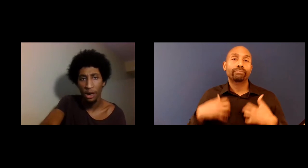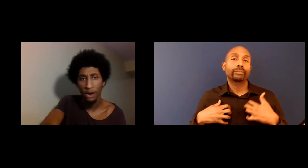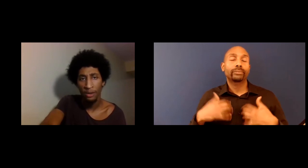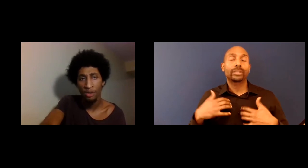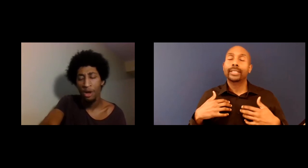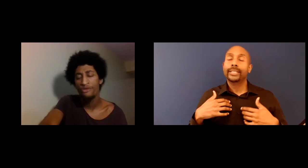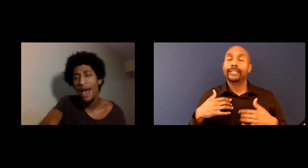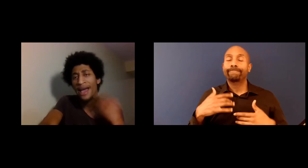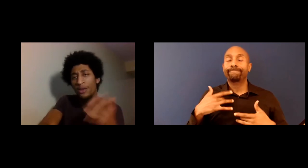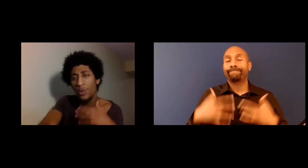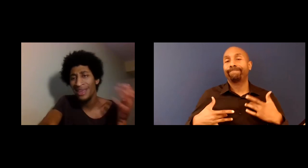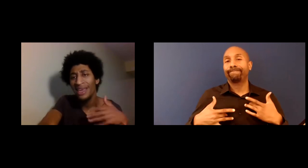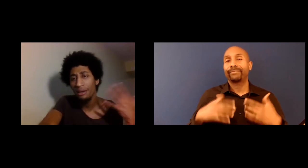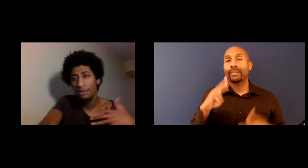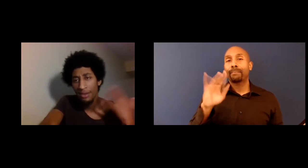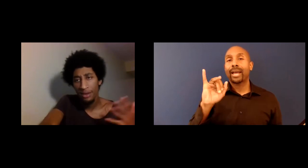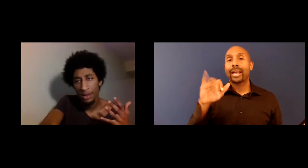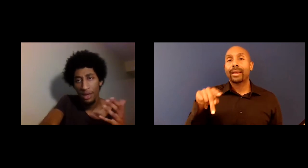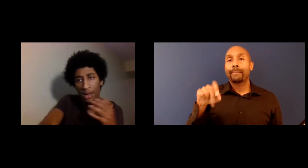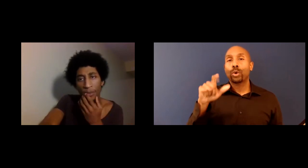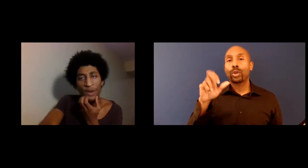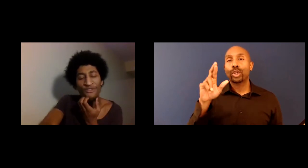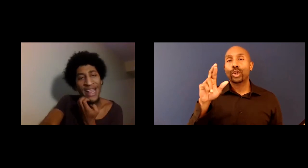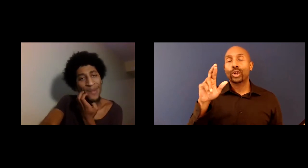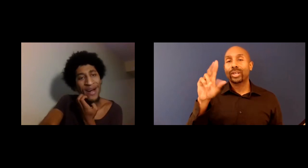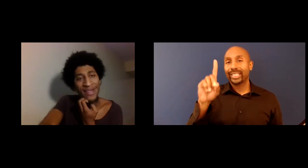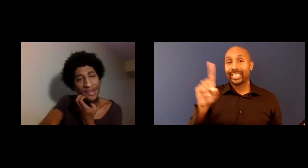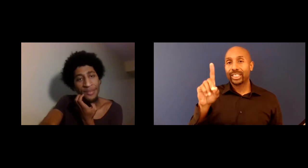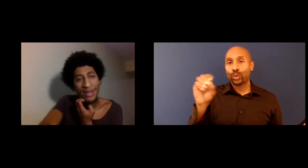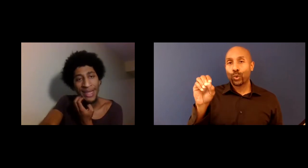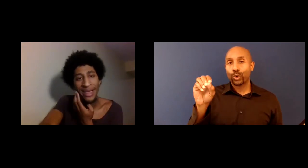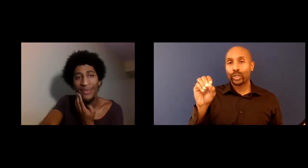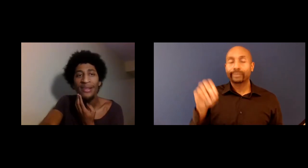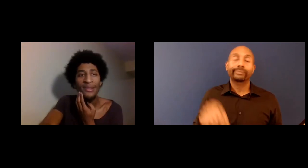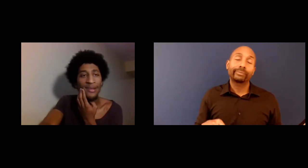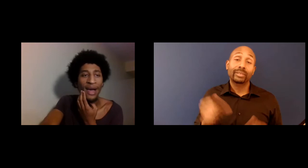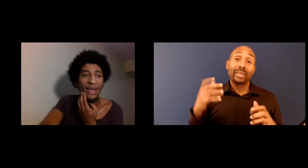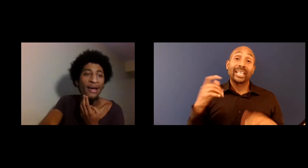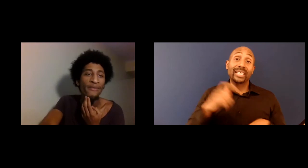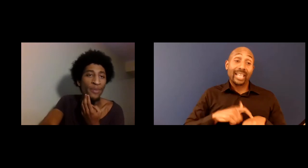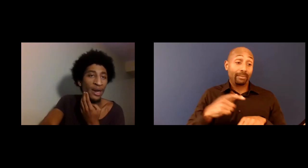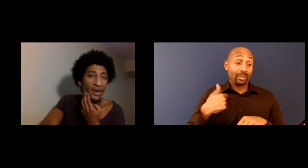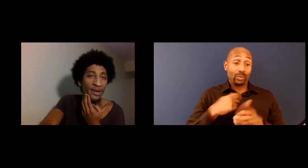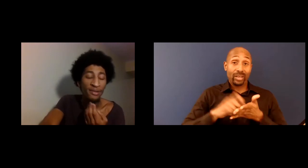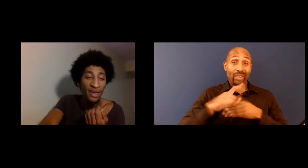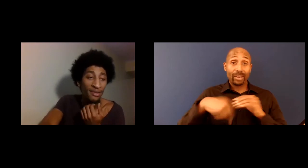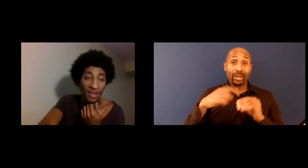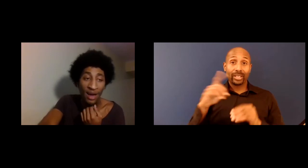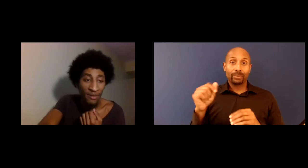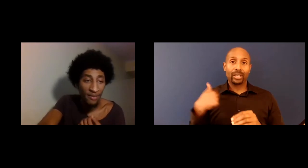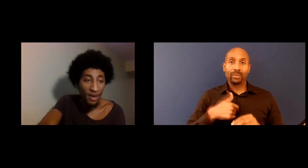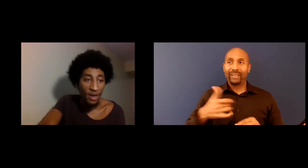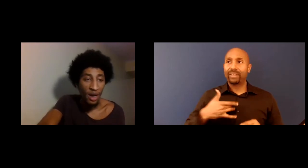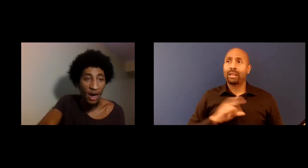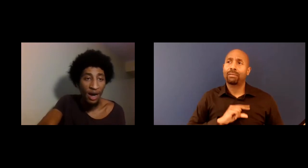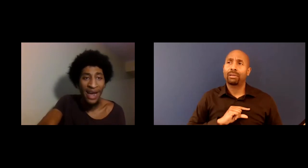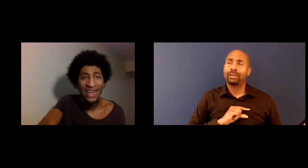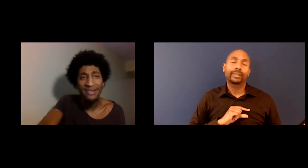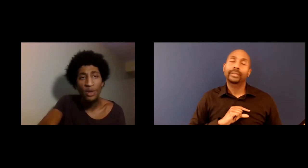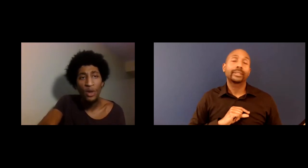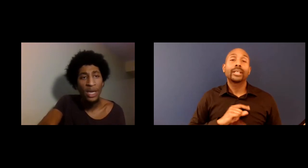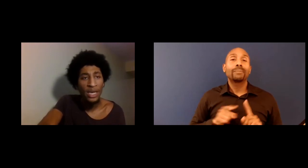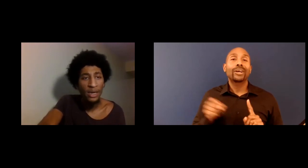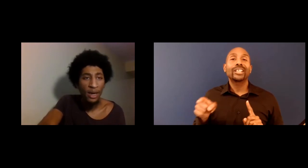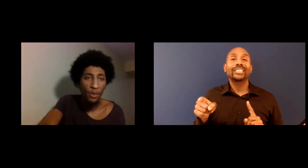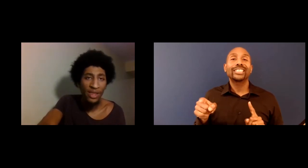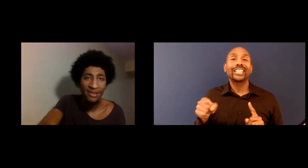we are racked with guilt when writing about disability. And this I love because it's love. Can I get